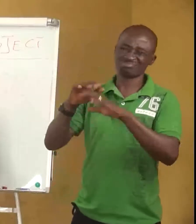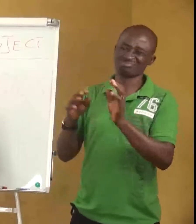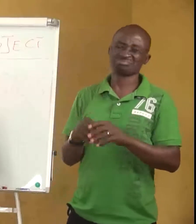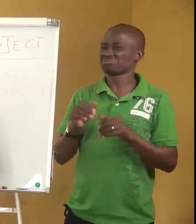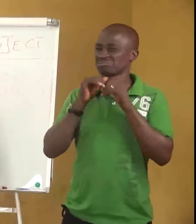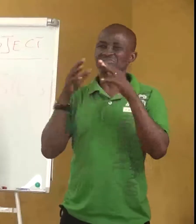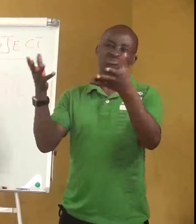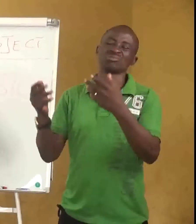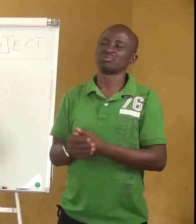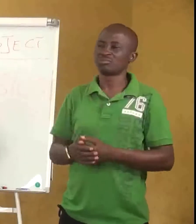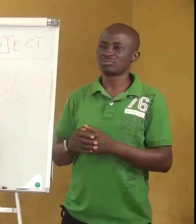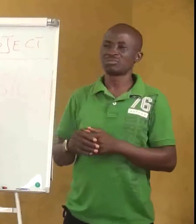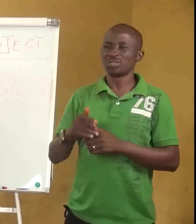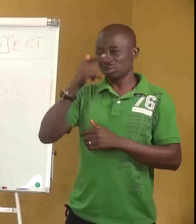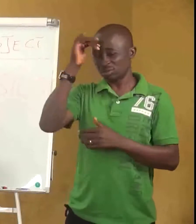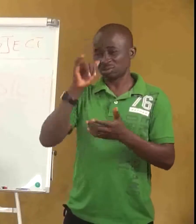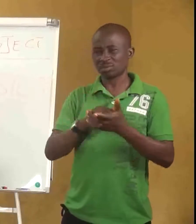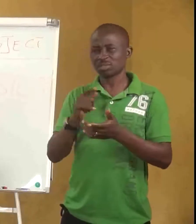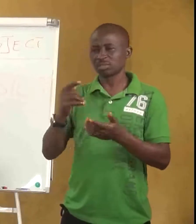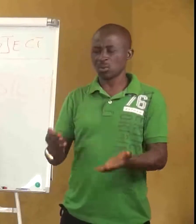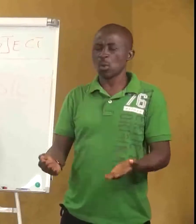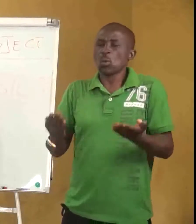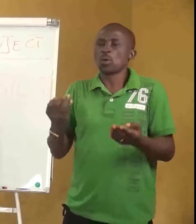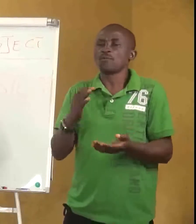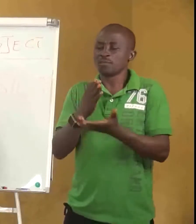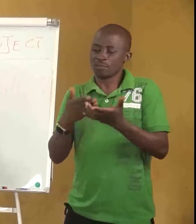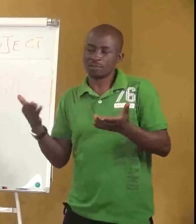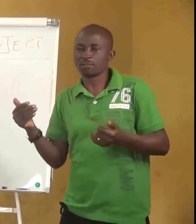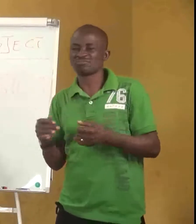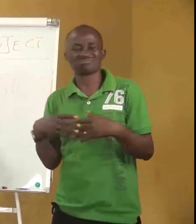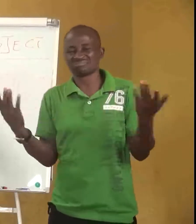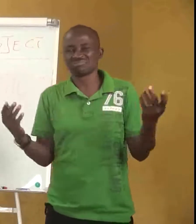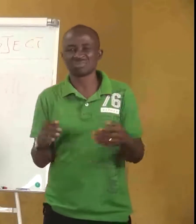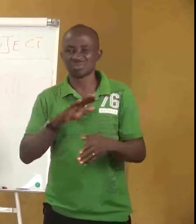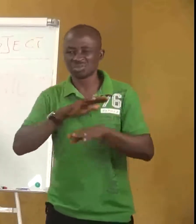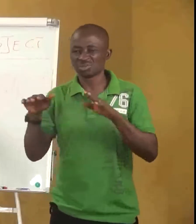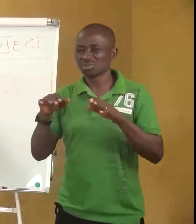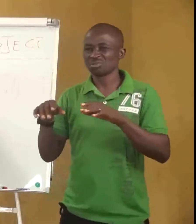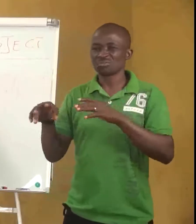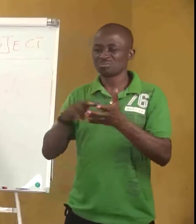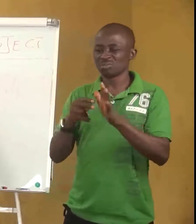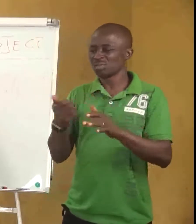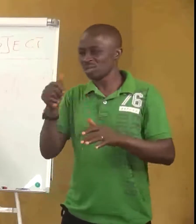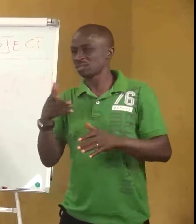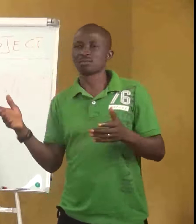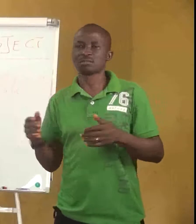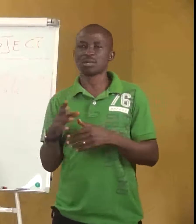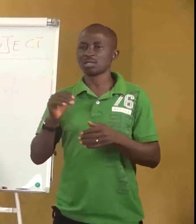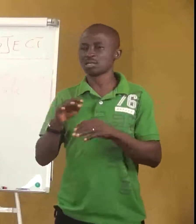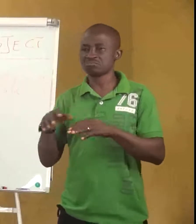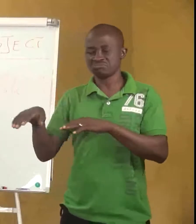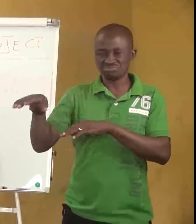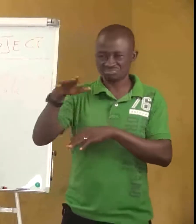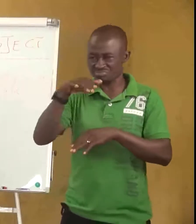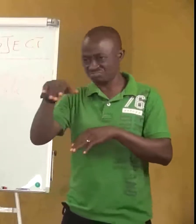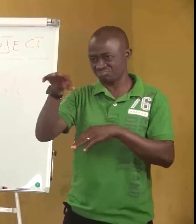not there, and therefore the weight of the object will be insignificant and the object will just be floating in air,